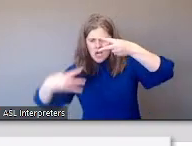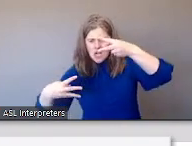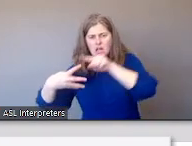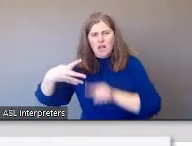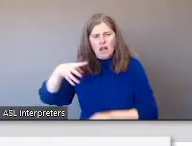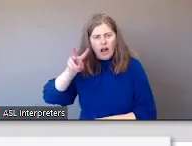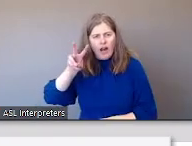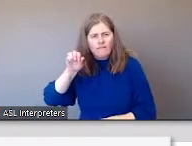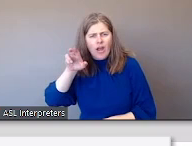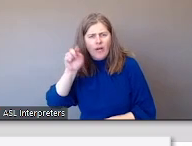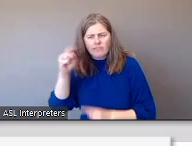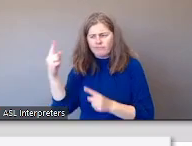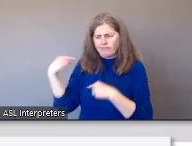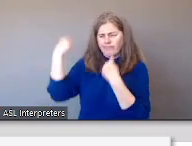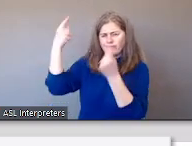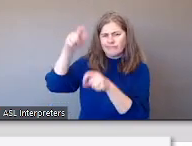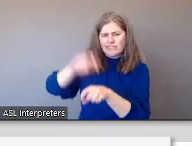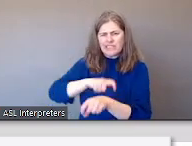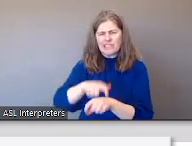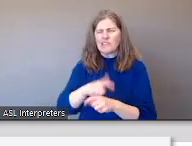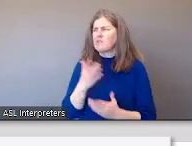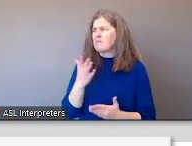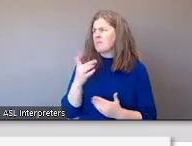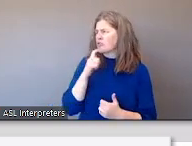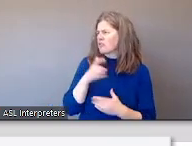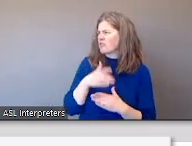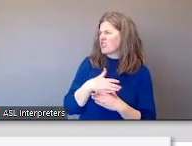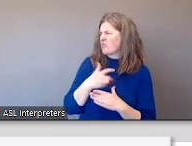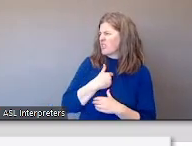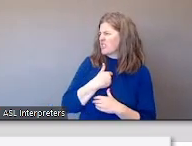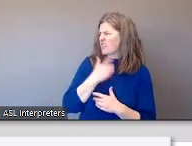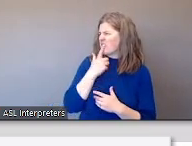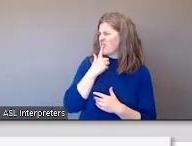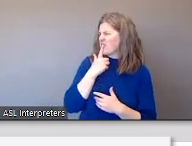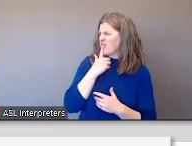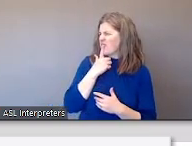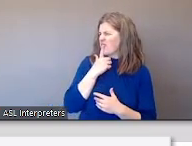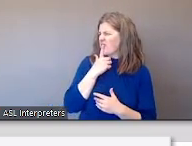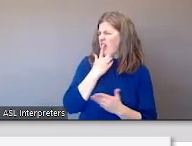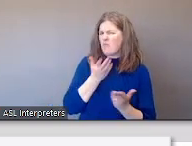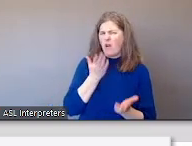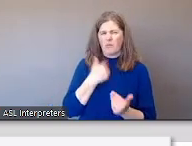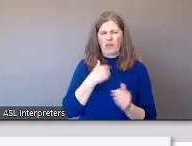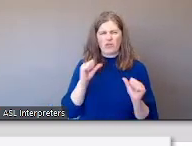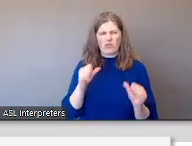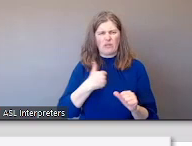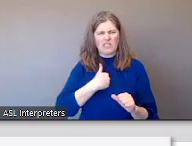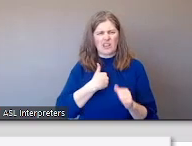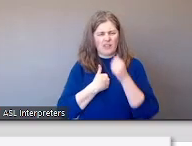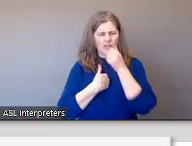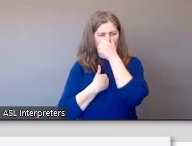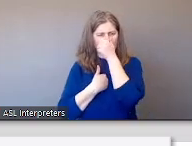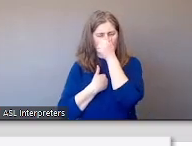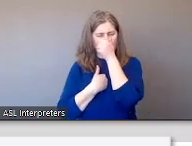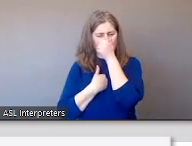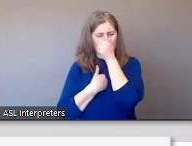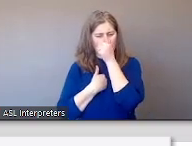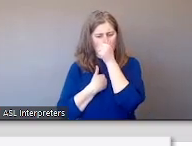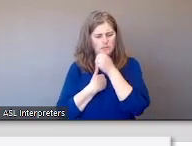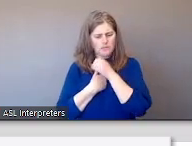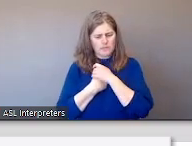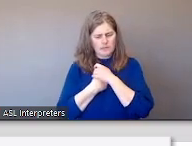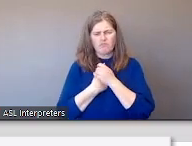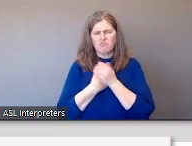And maybe I should have shared this myself, Brianna. I probably could because it